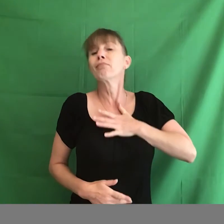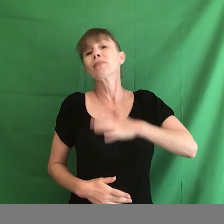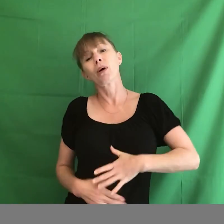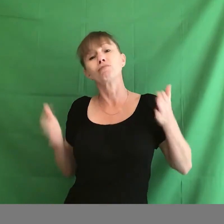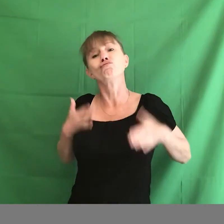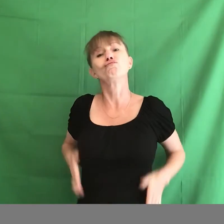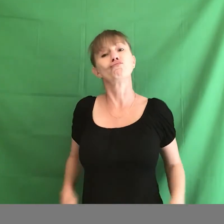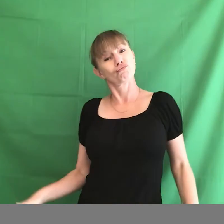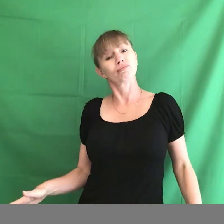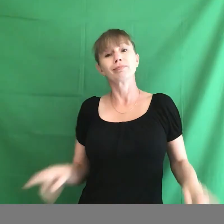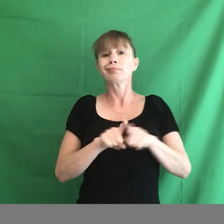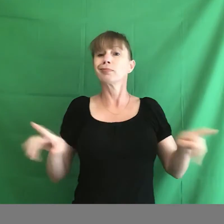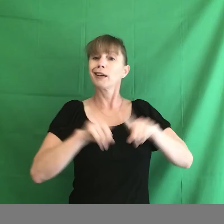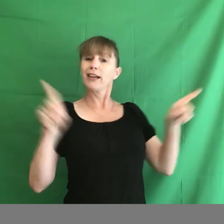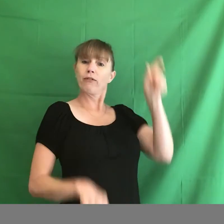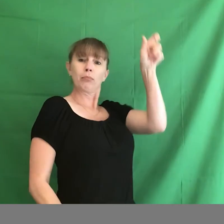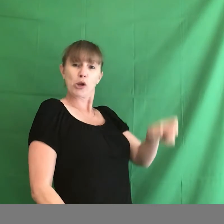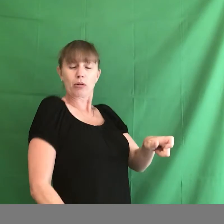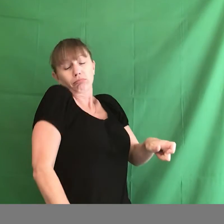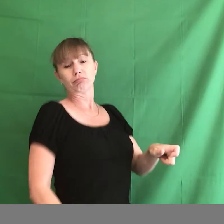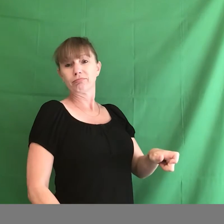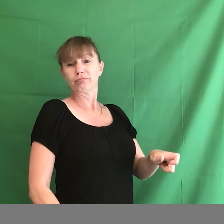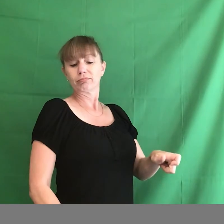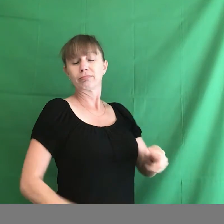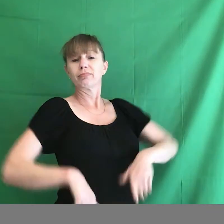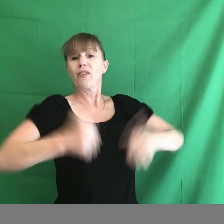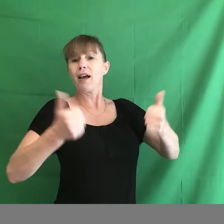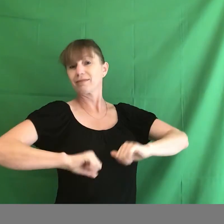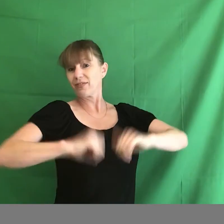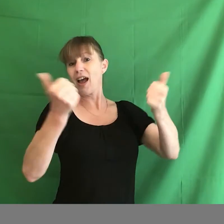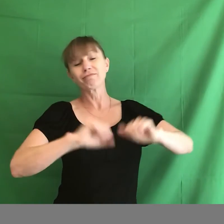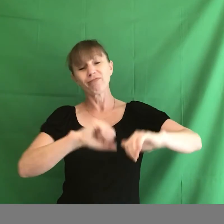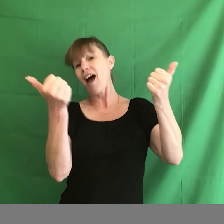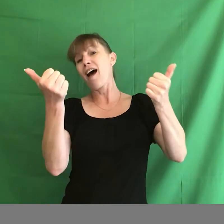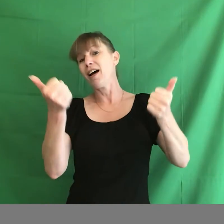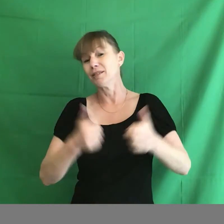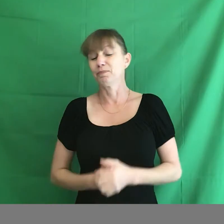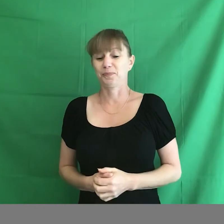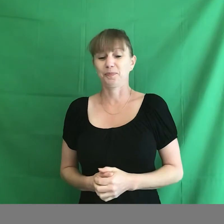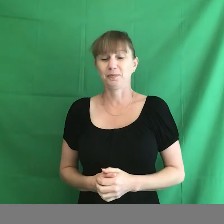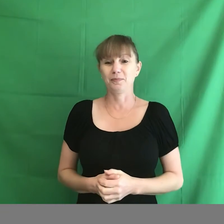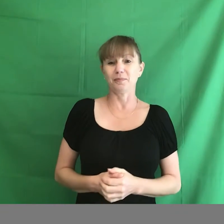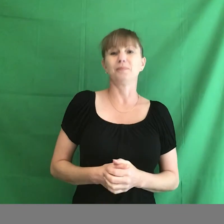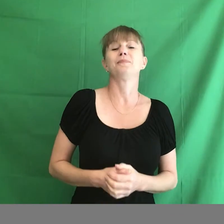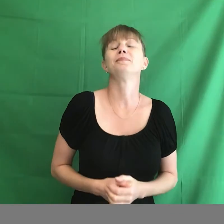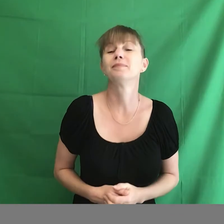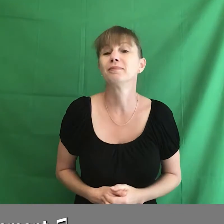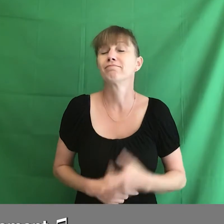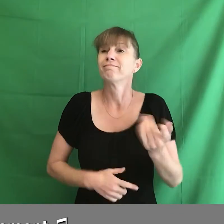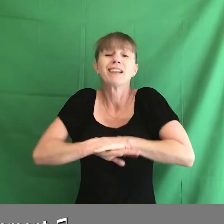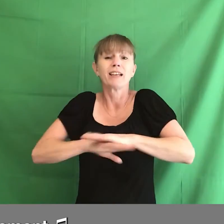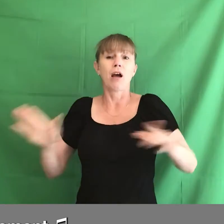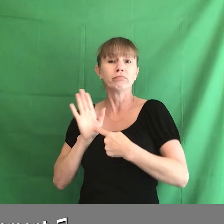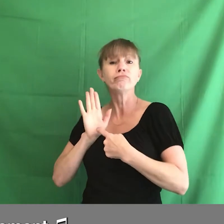you want to dress like somebody else, fine, fine, fine.